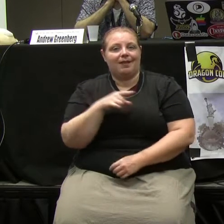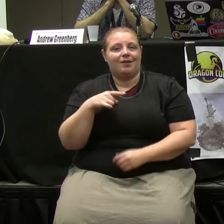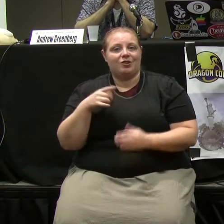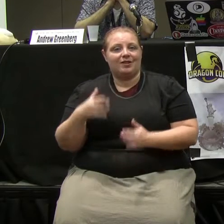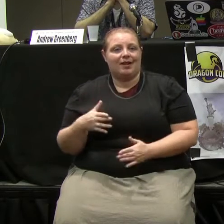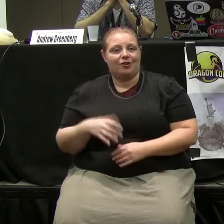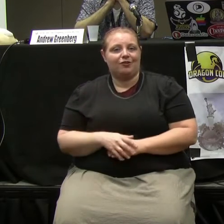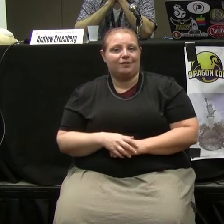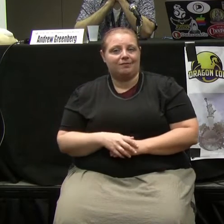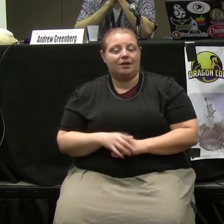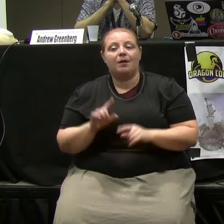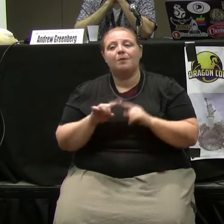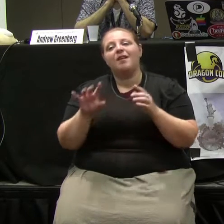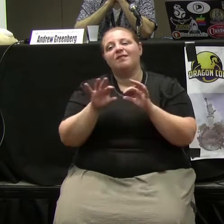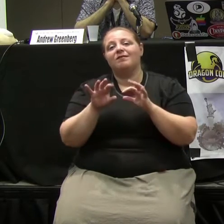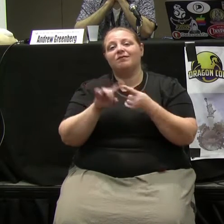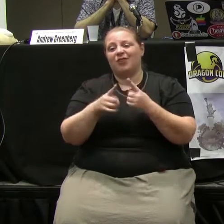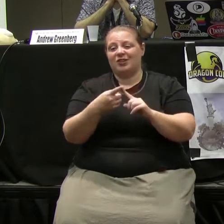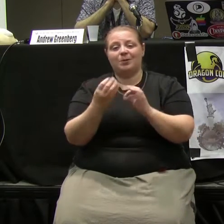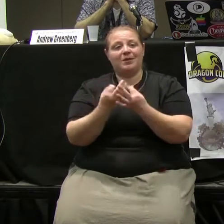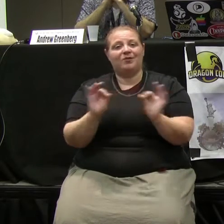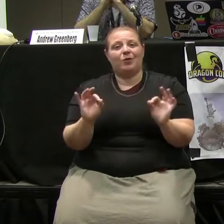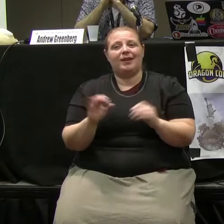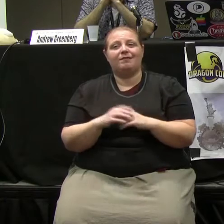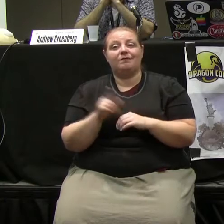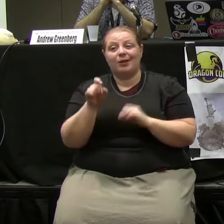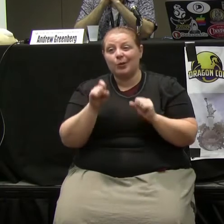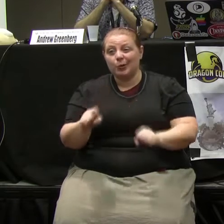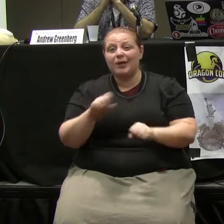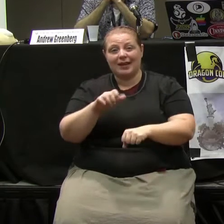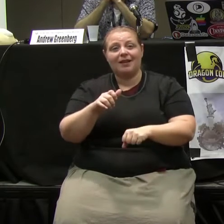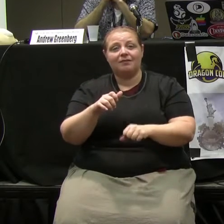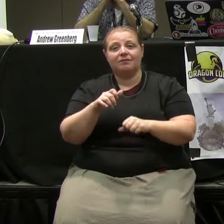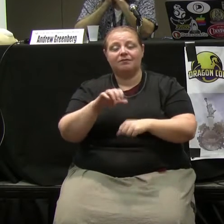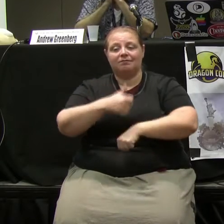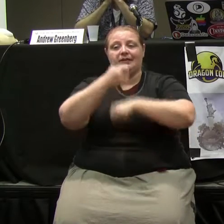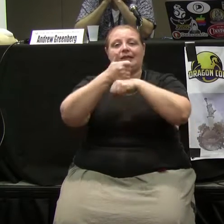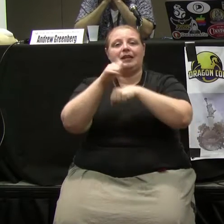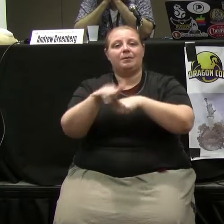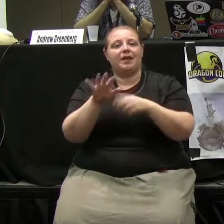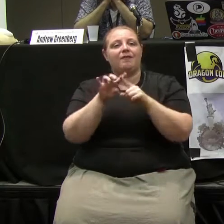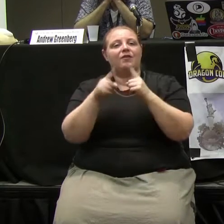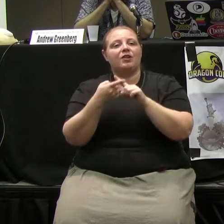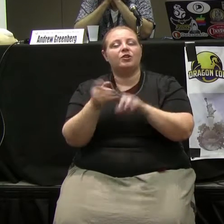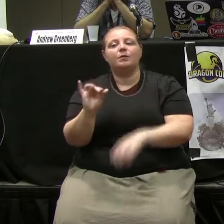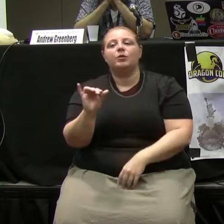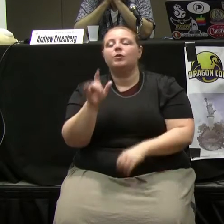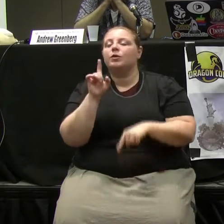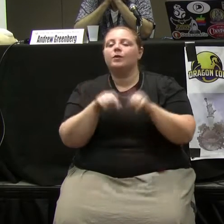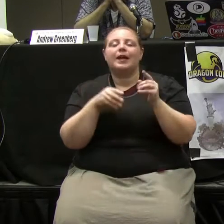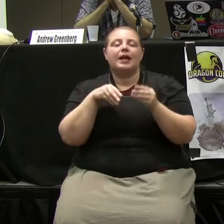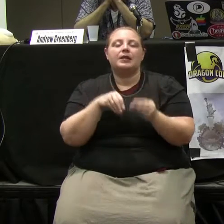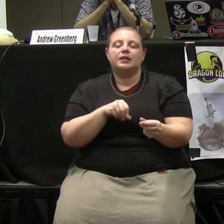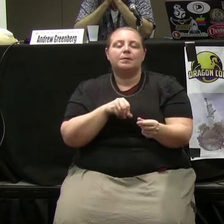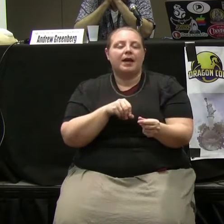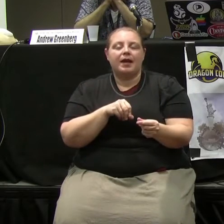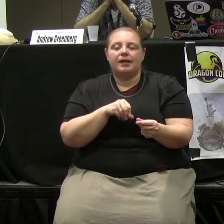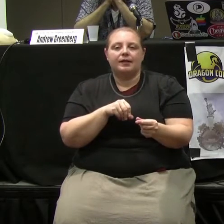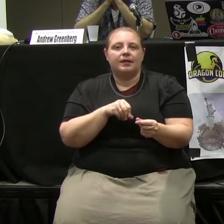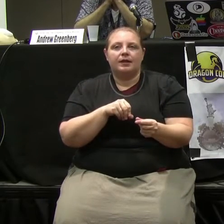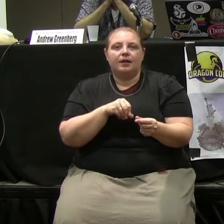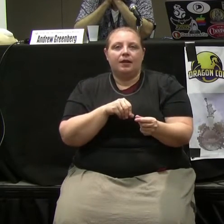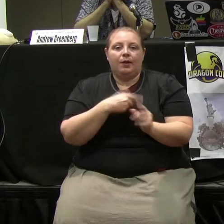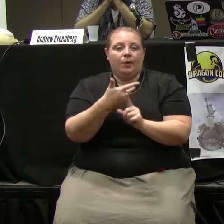legislators. But friendships are free, and you can develop those too. Now you won't be able to spend, you